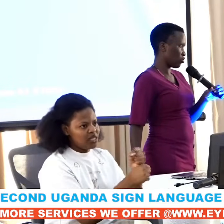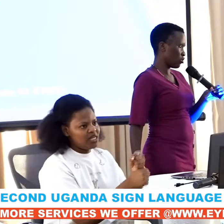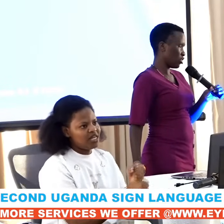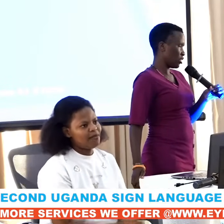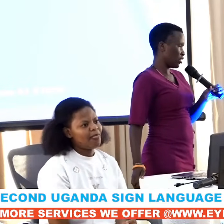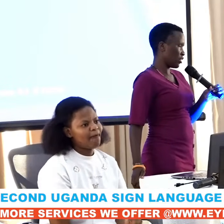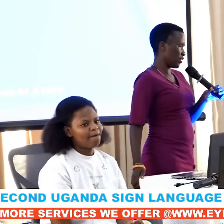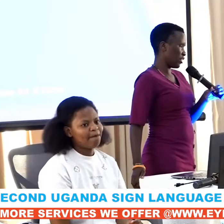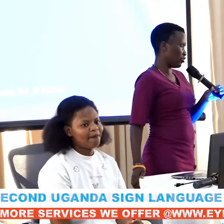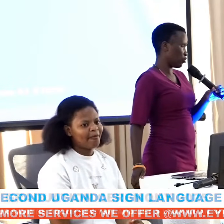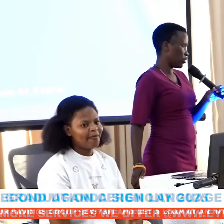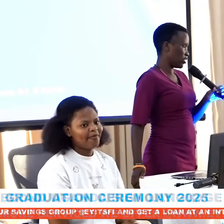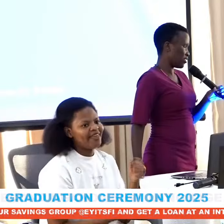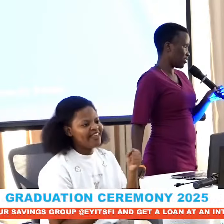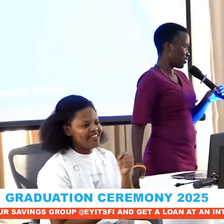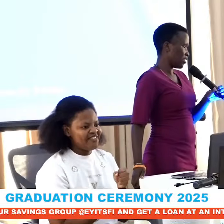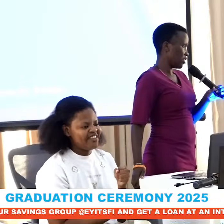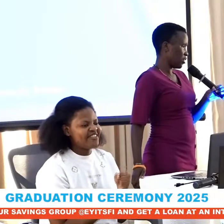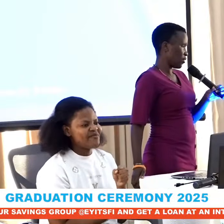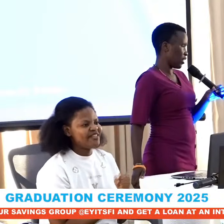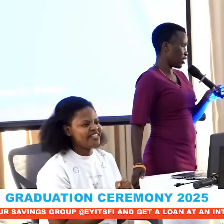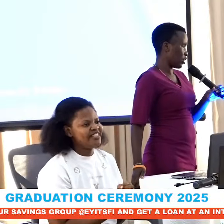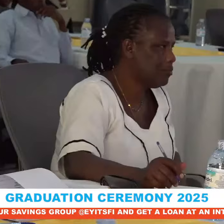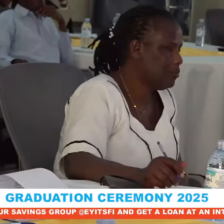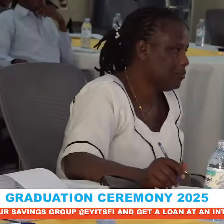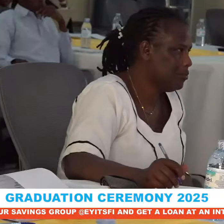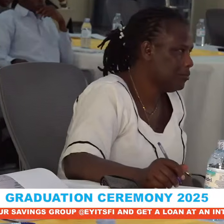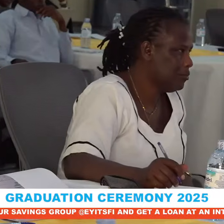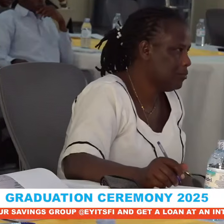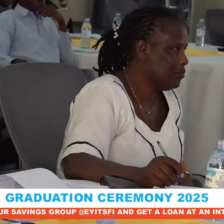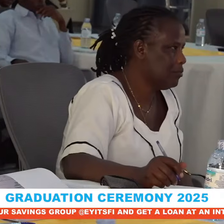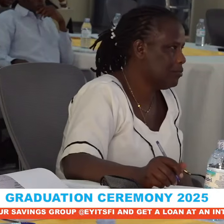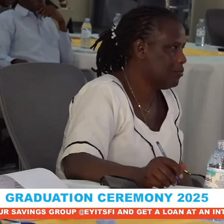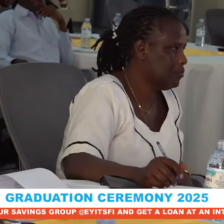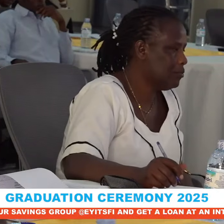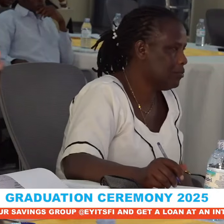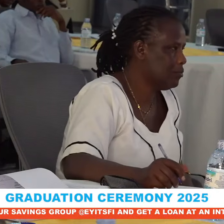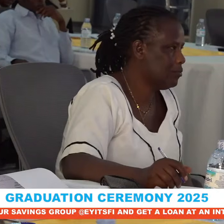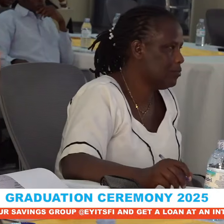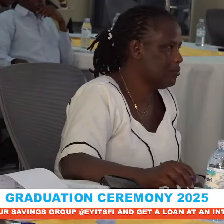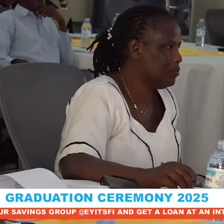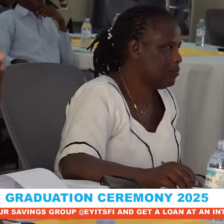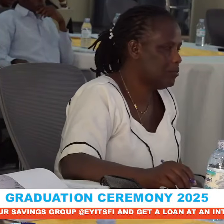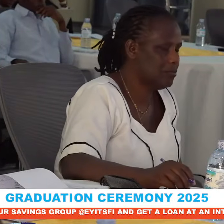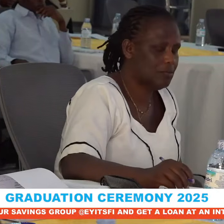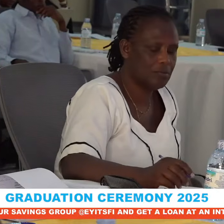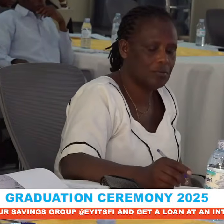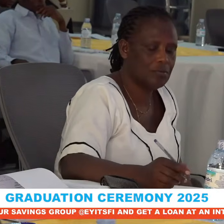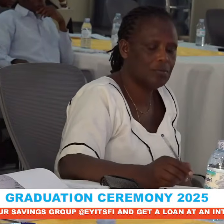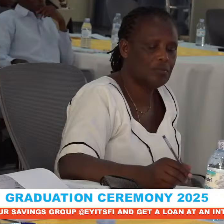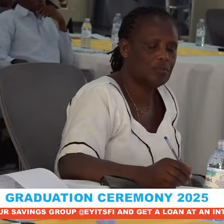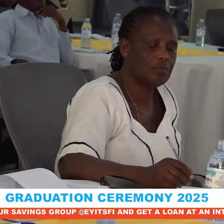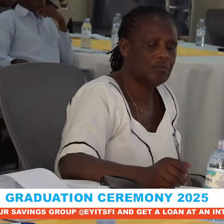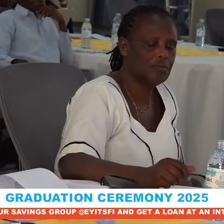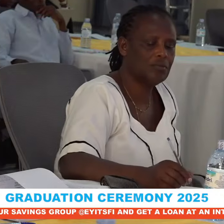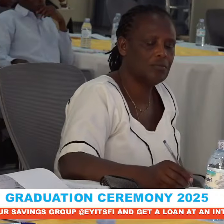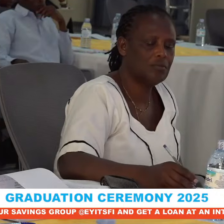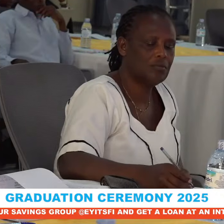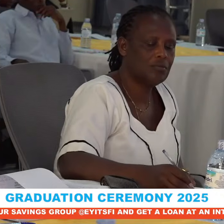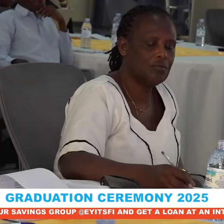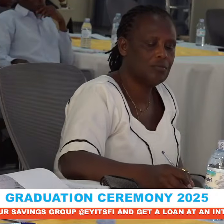cohort graduate. Thank you, Mbarara University of Science